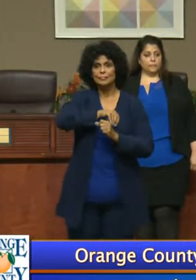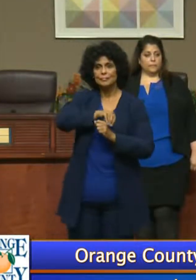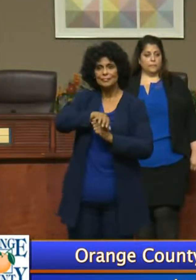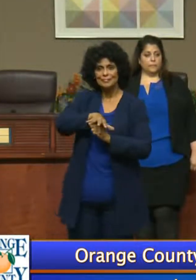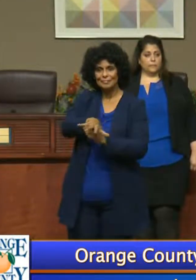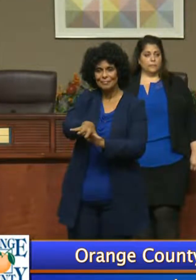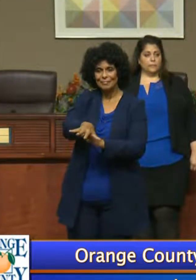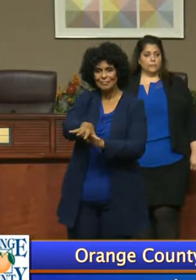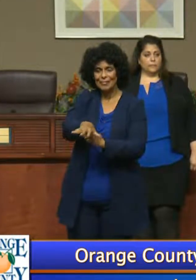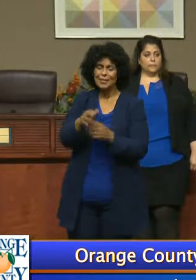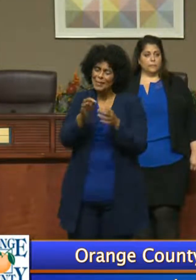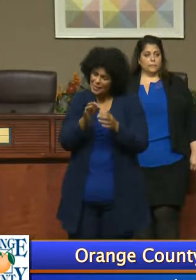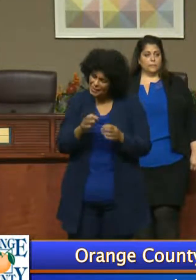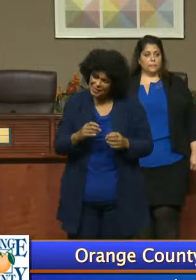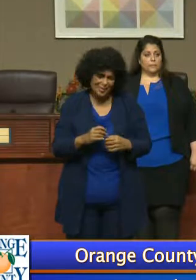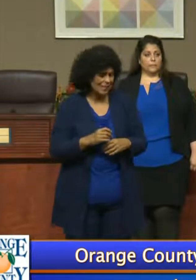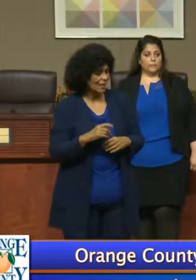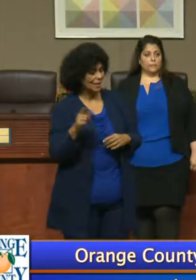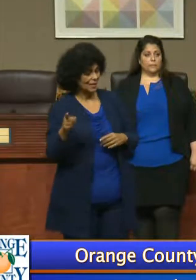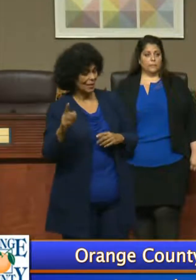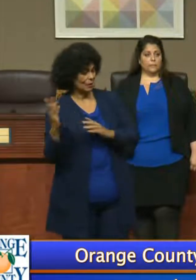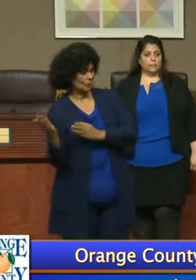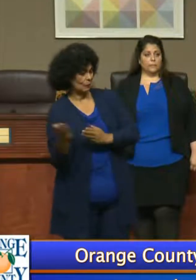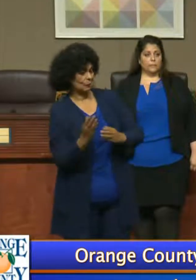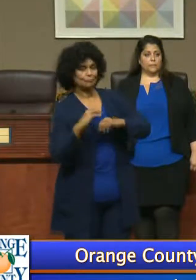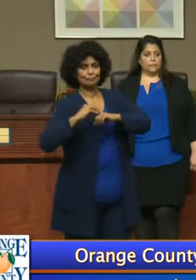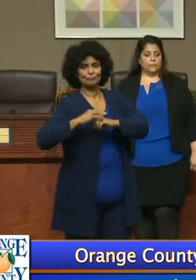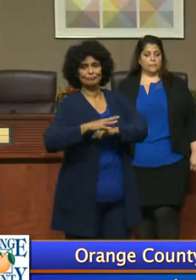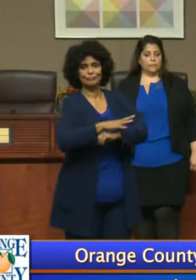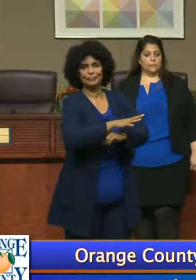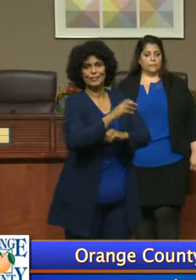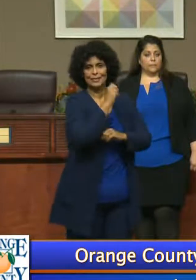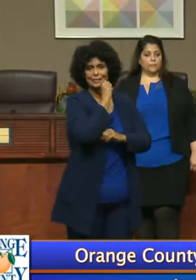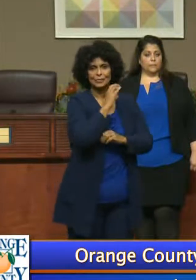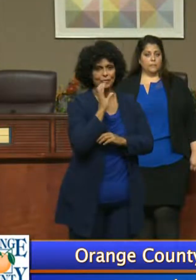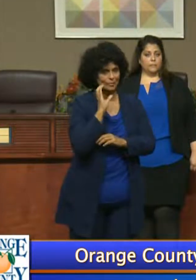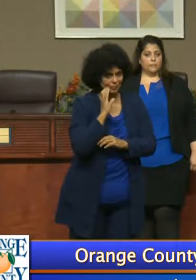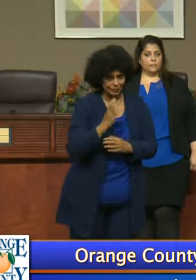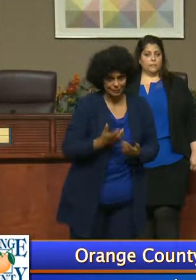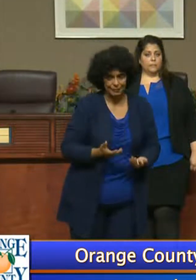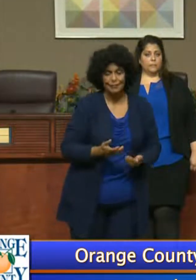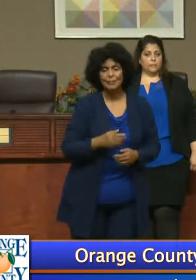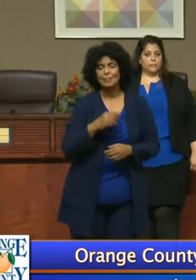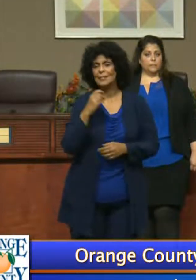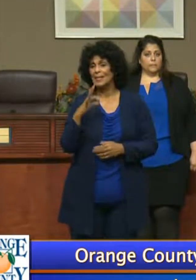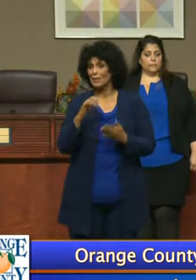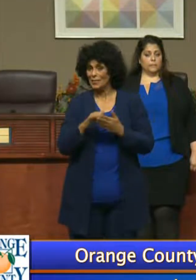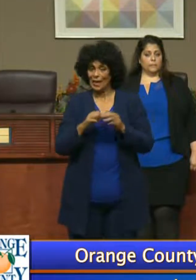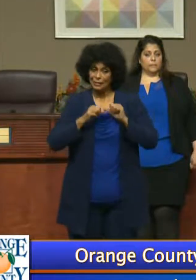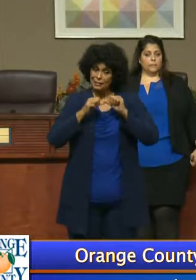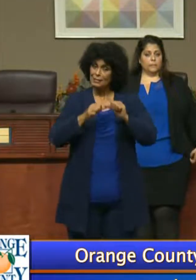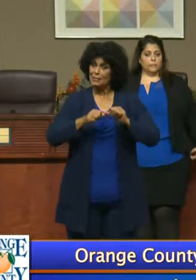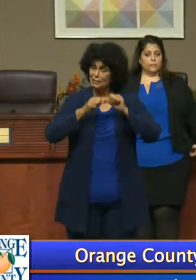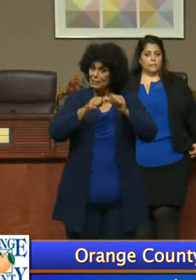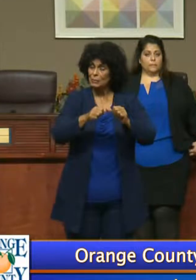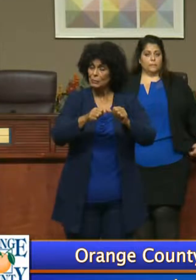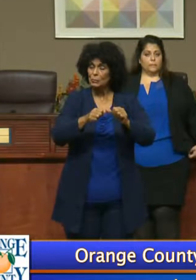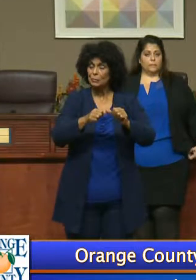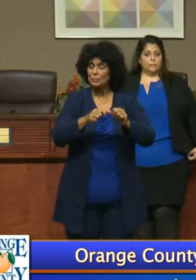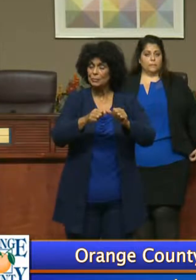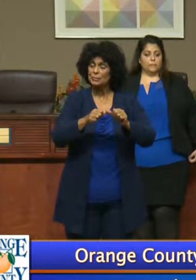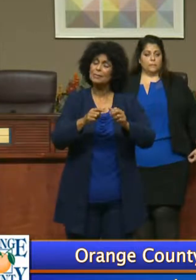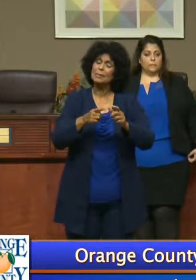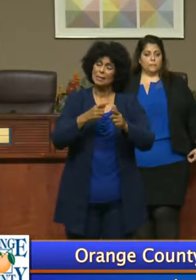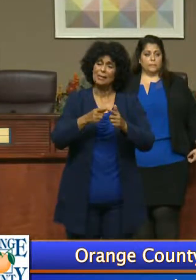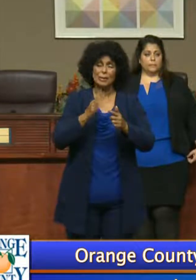people. I think that if the thing continue to go this way, I think the change that we will have to do is